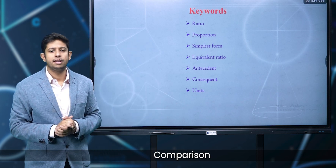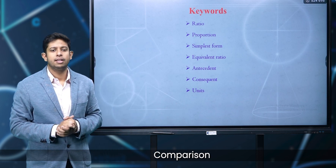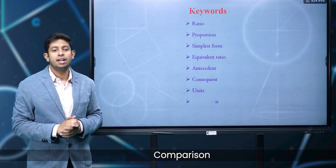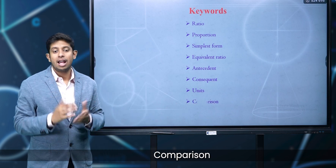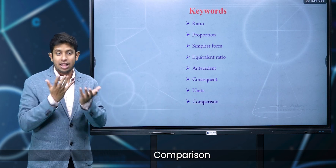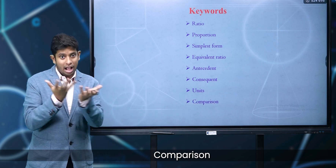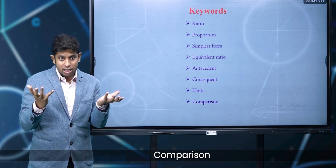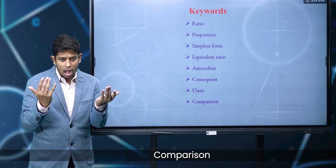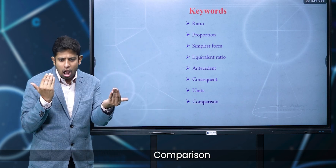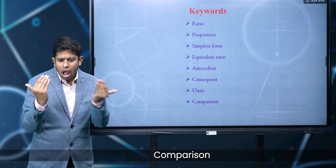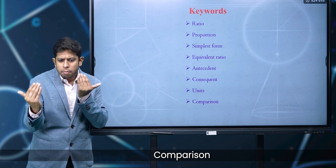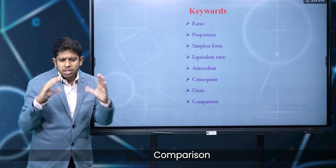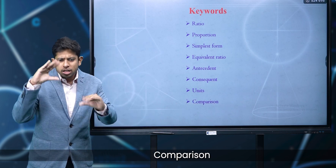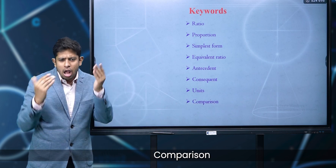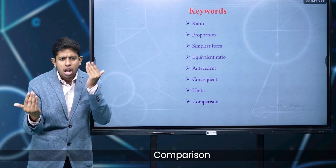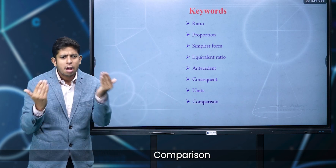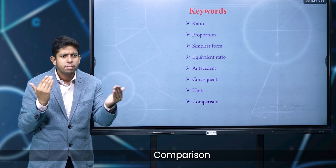and comparison.